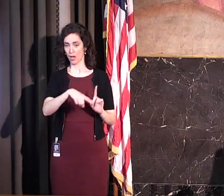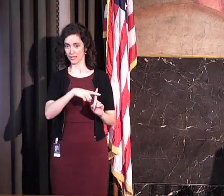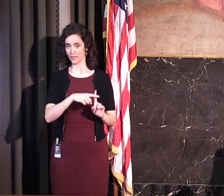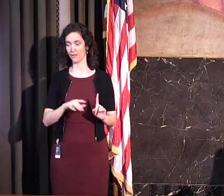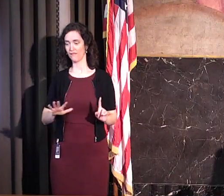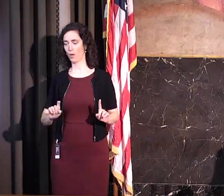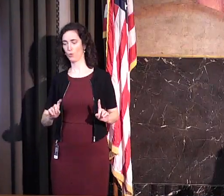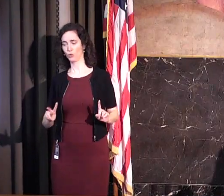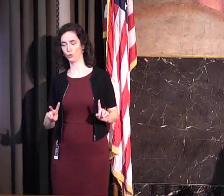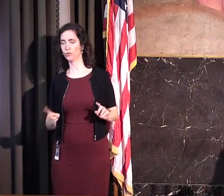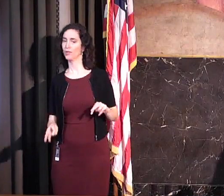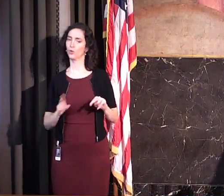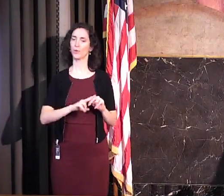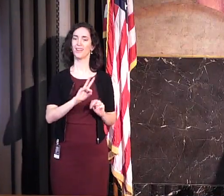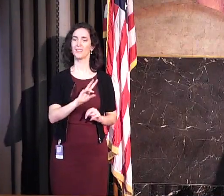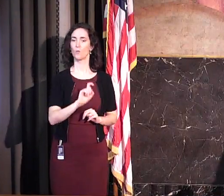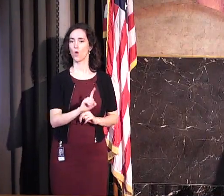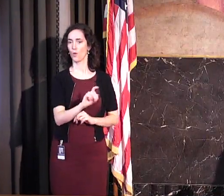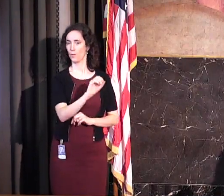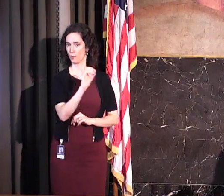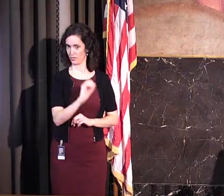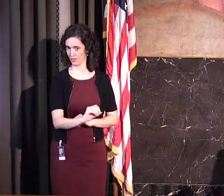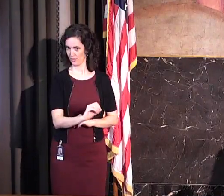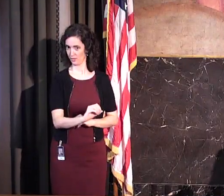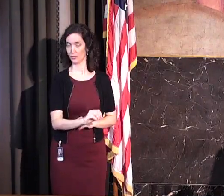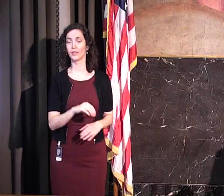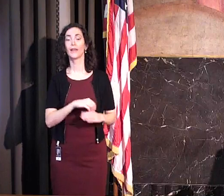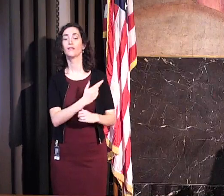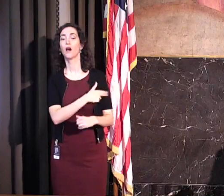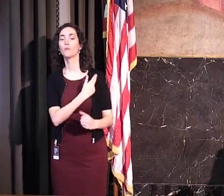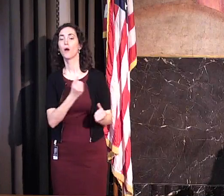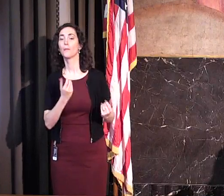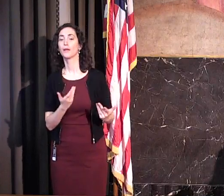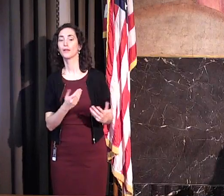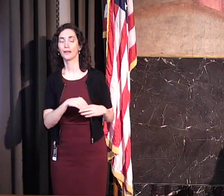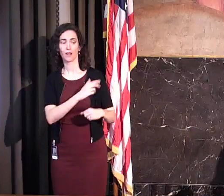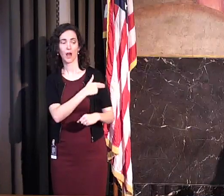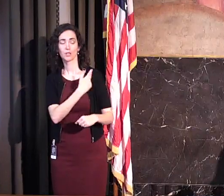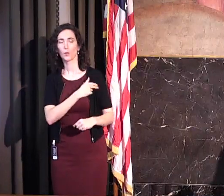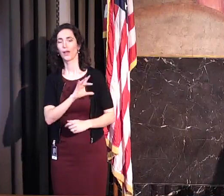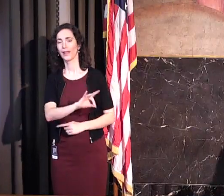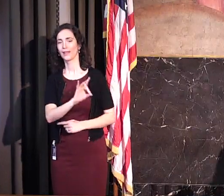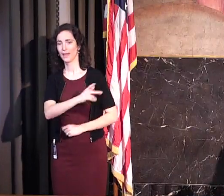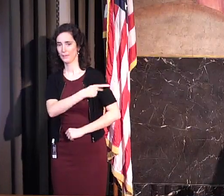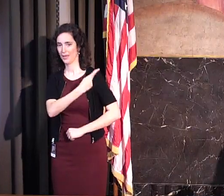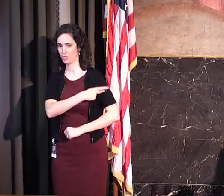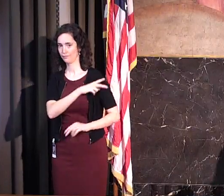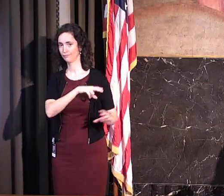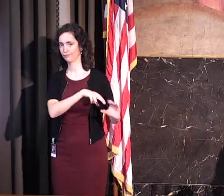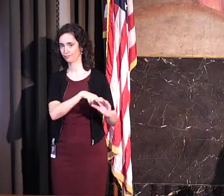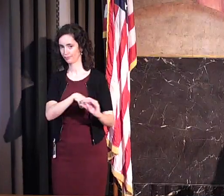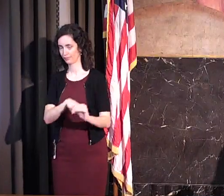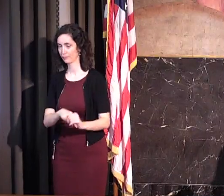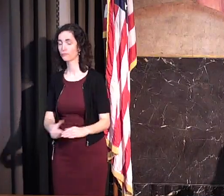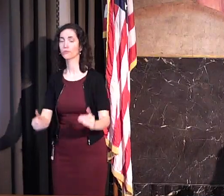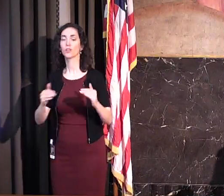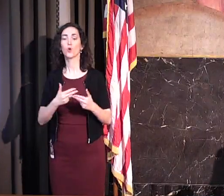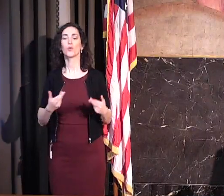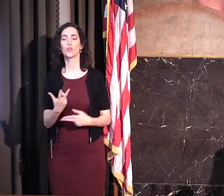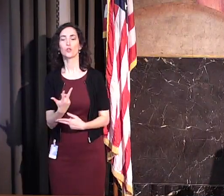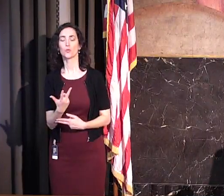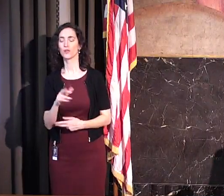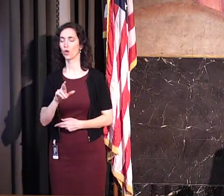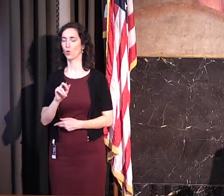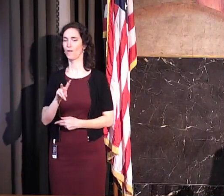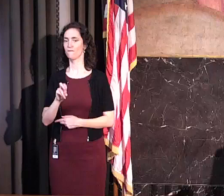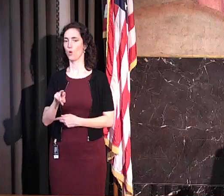to 7.1%, and there are 88 patients hospitalized with COVID. In Region 3, the River Parishes region,